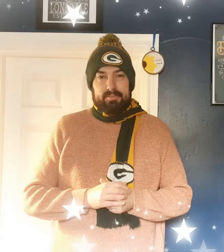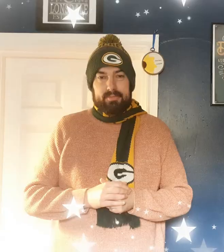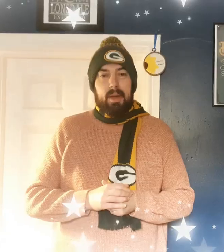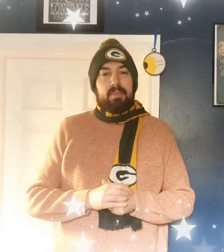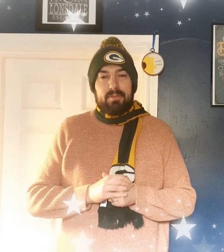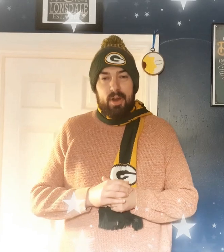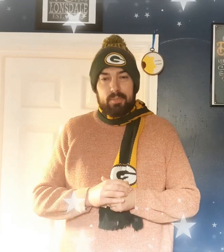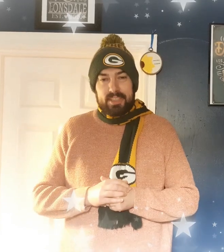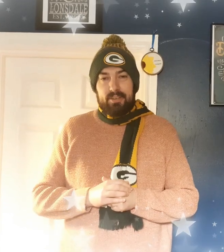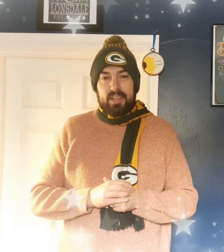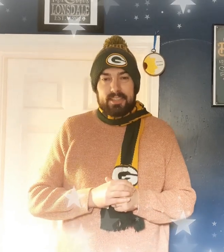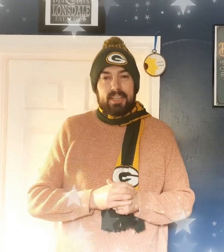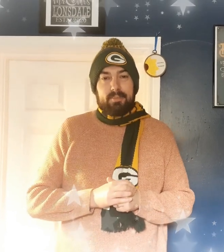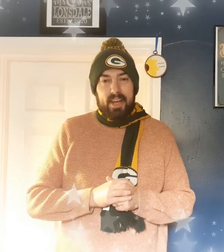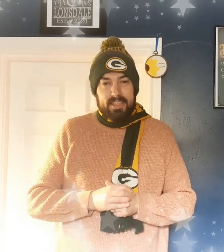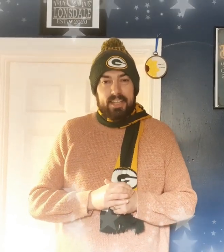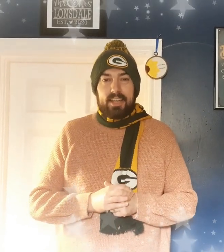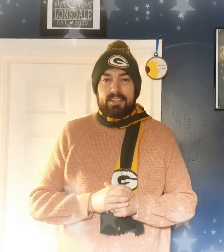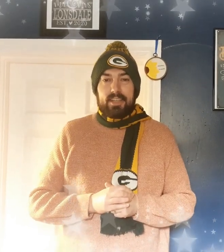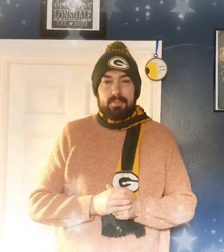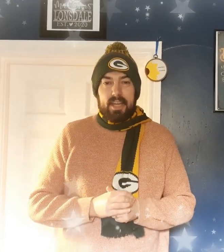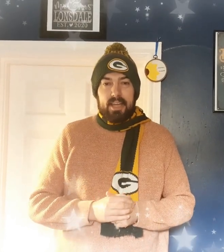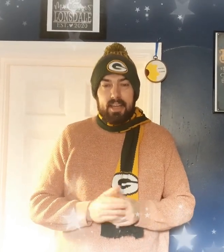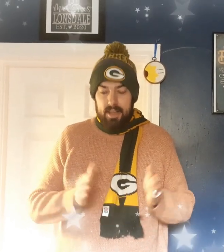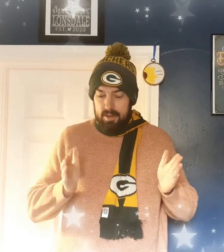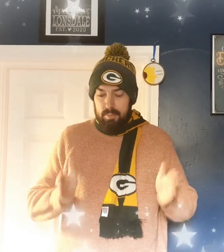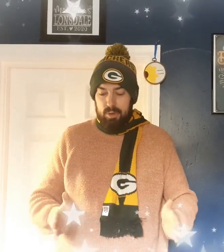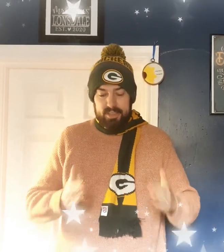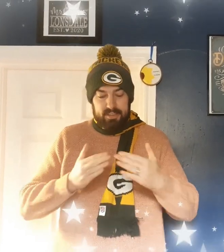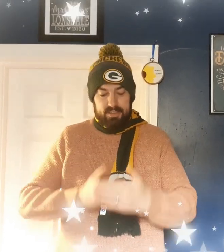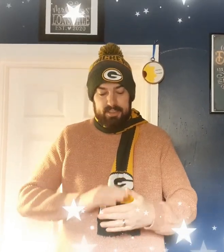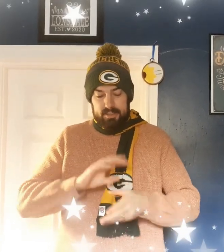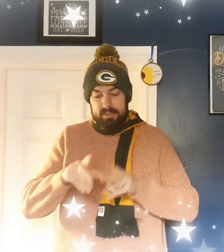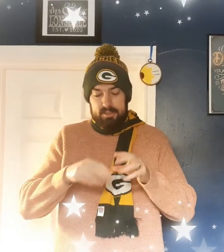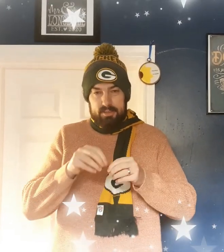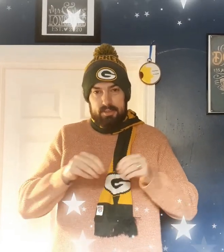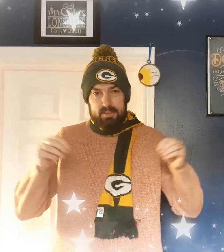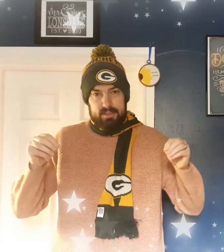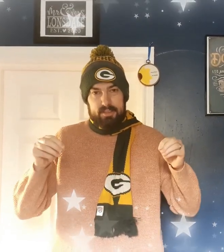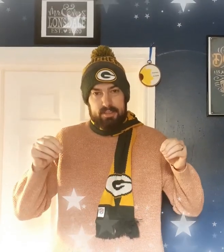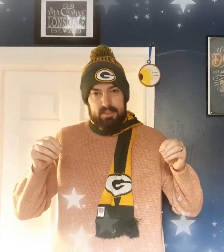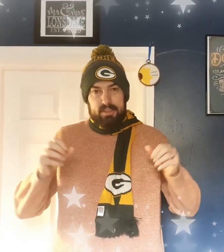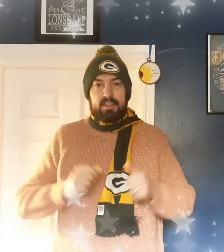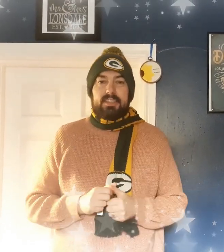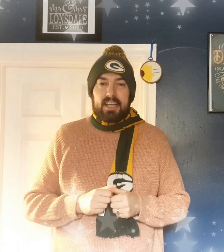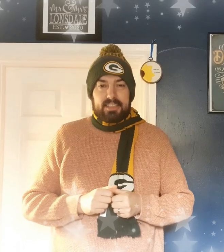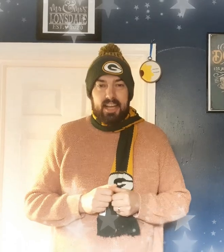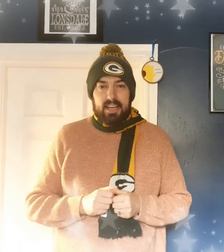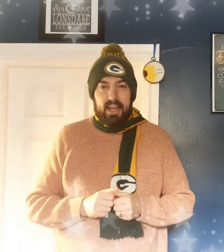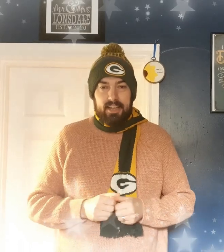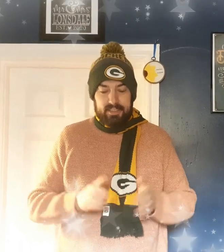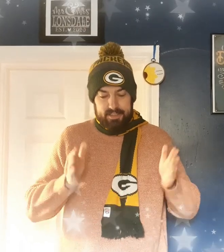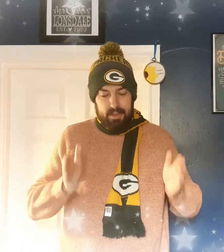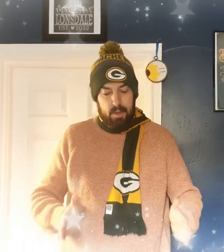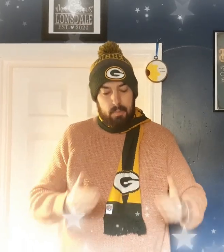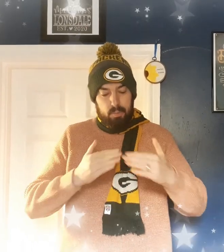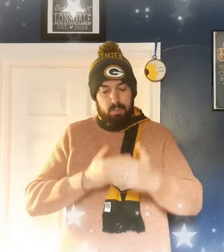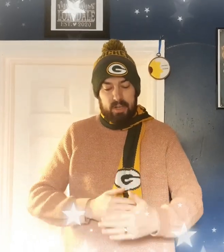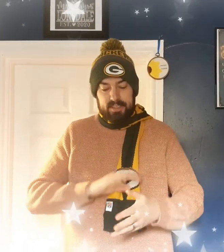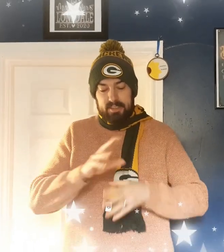Christmas. And being very materialistic, my next sign is going to be present. So that sign again is present.